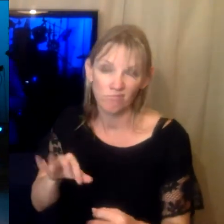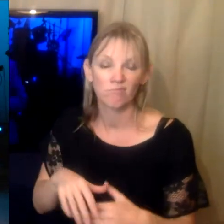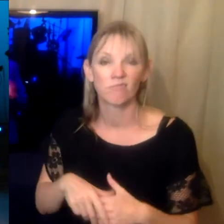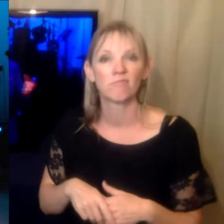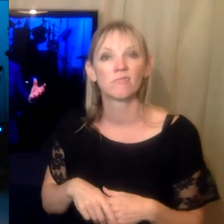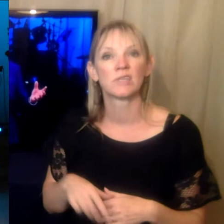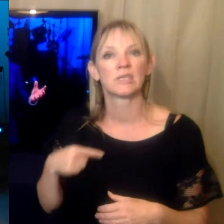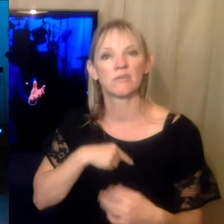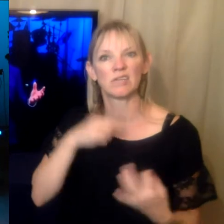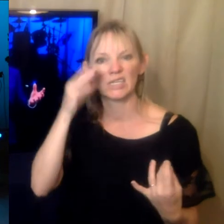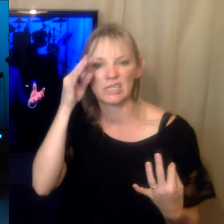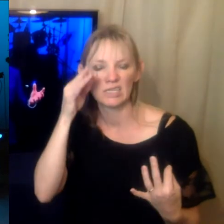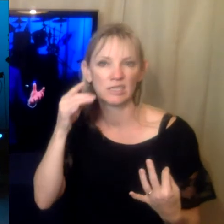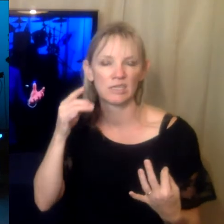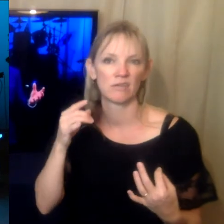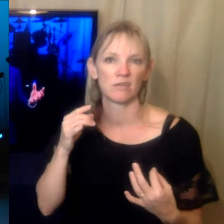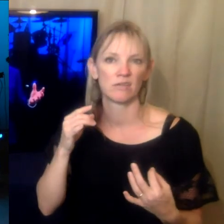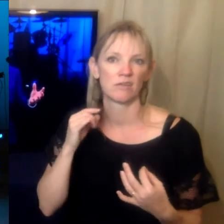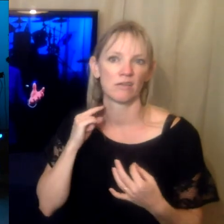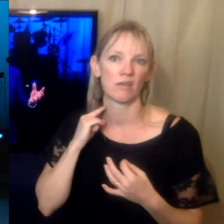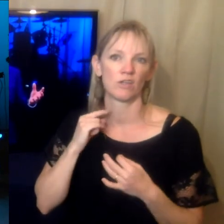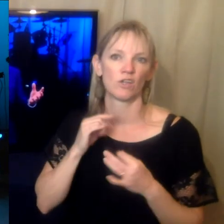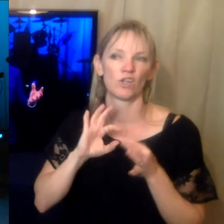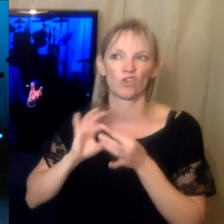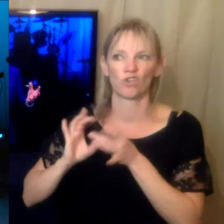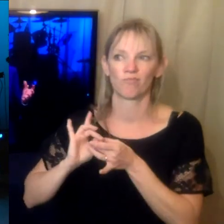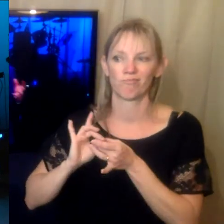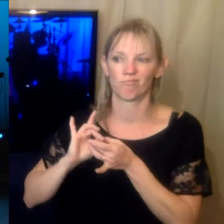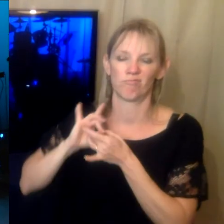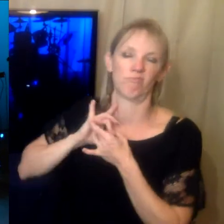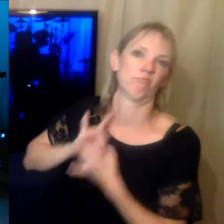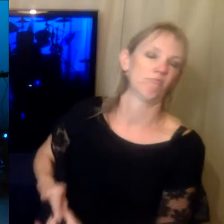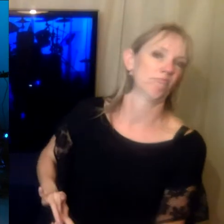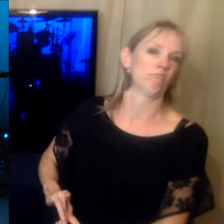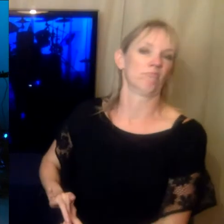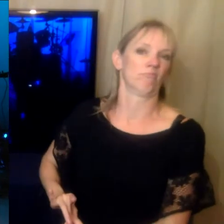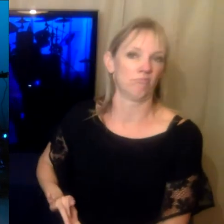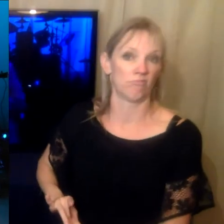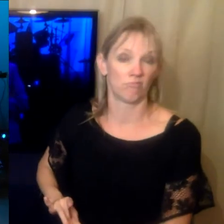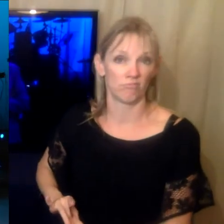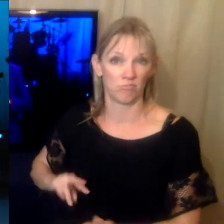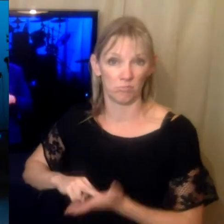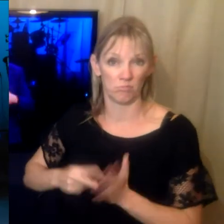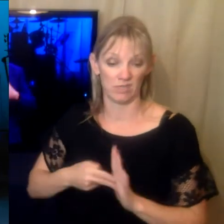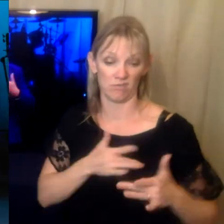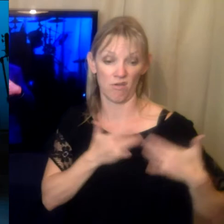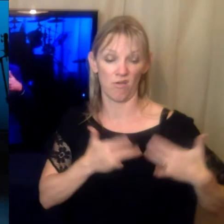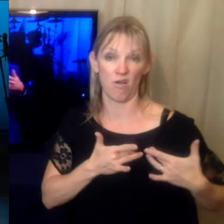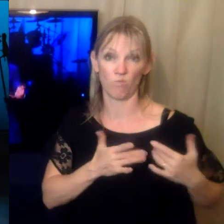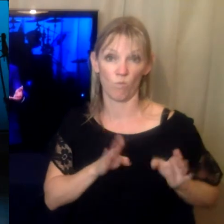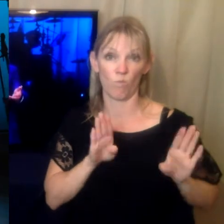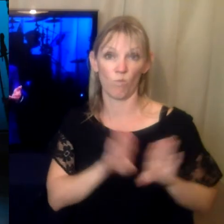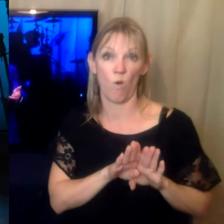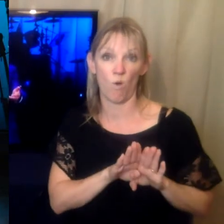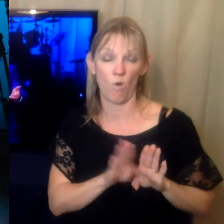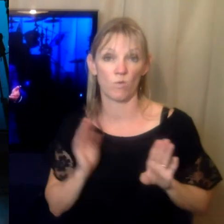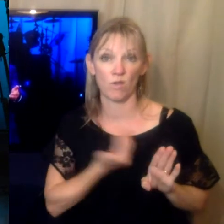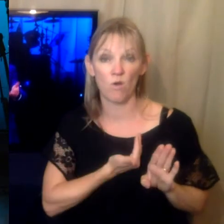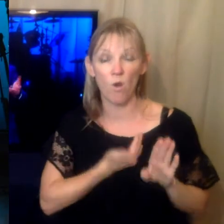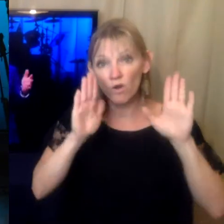And we tether ourselves. And inadvertently, we close our hearts to our great